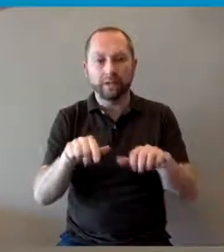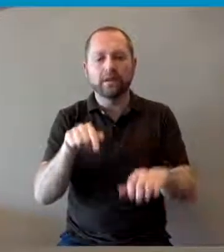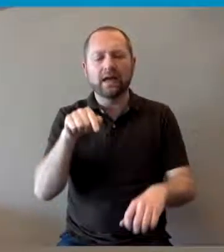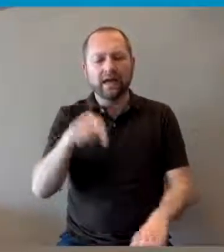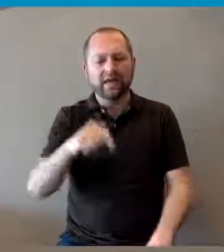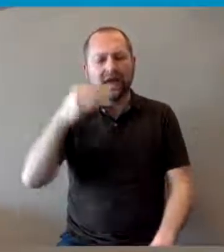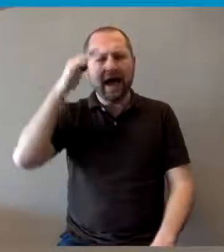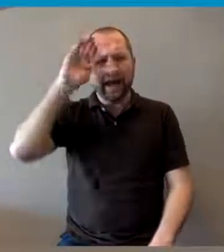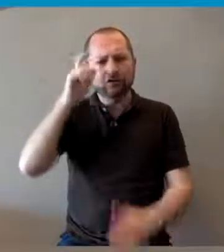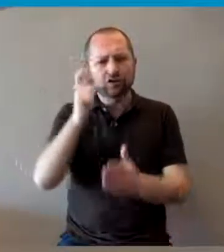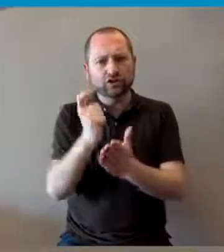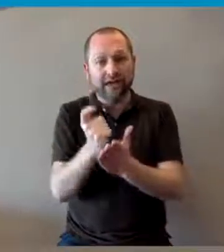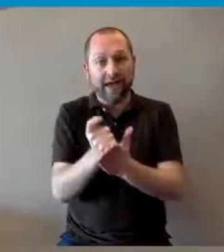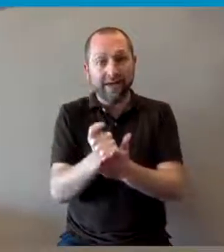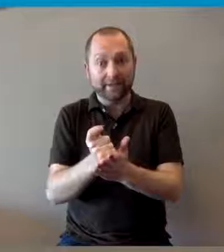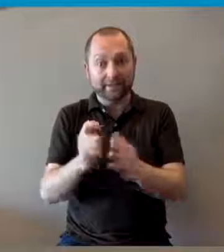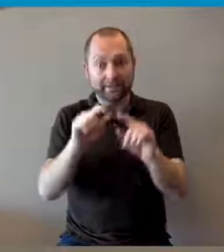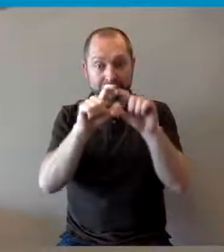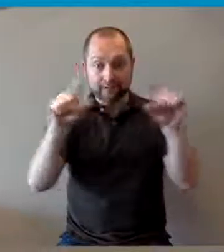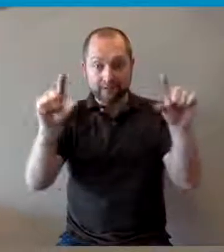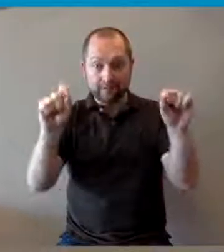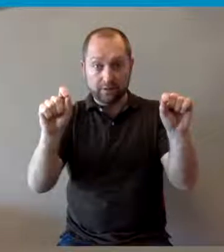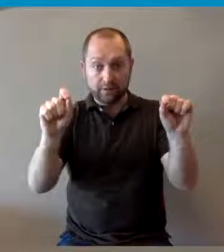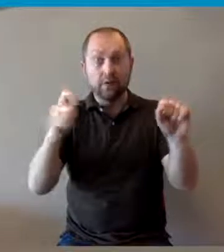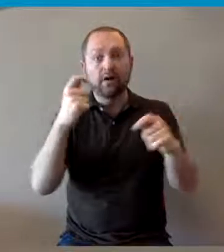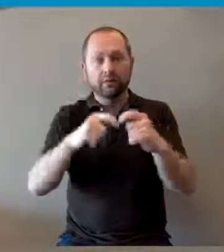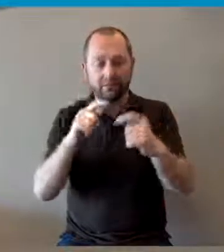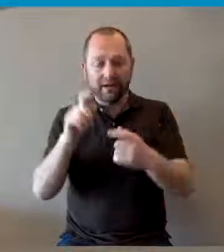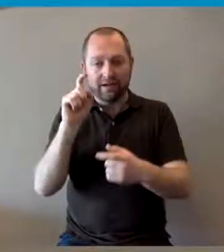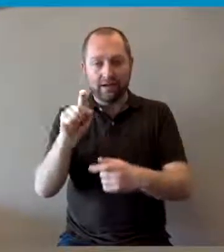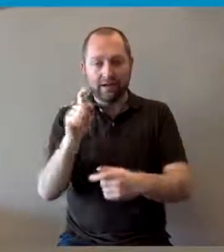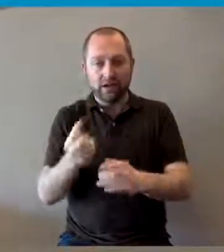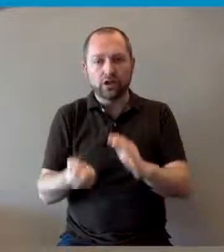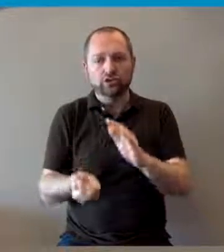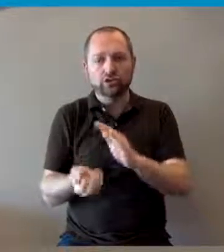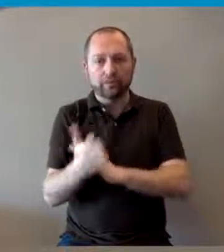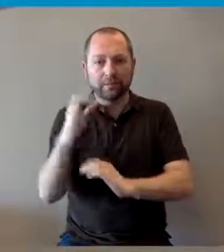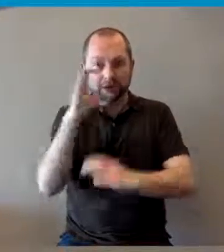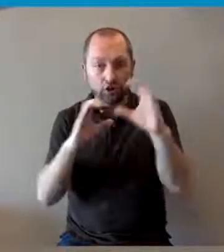Type the Irish Times into the database search box and click on Submit Search.